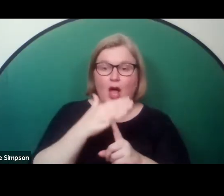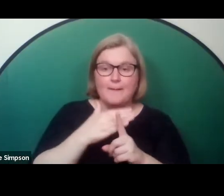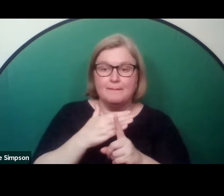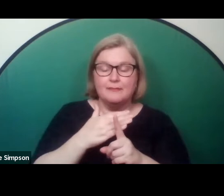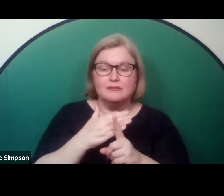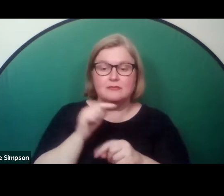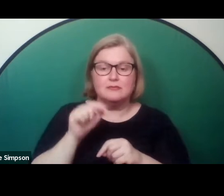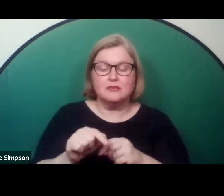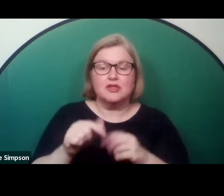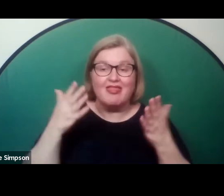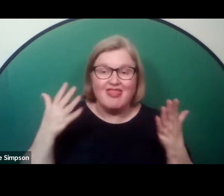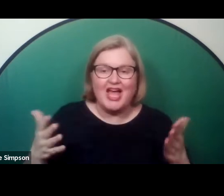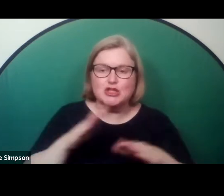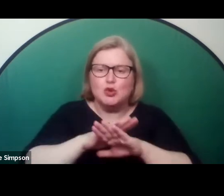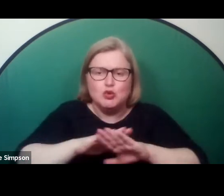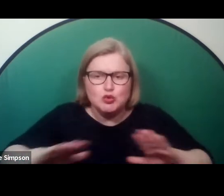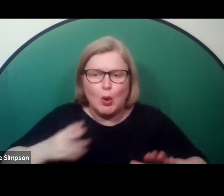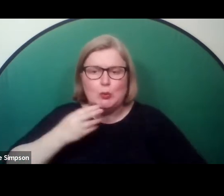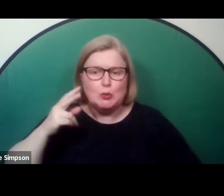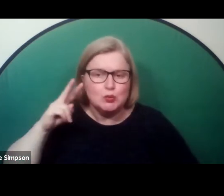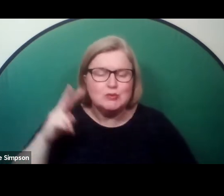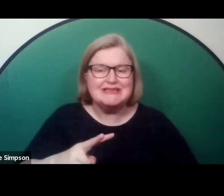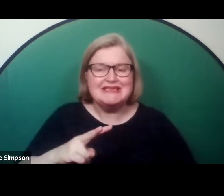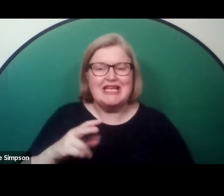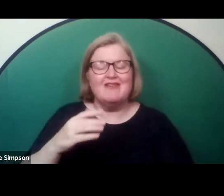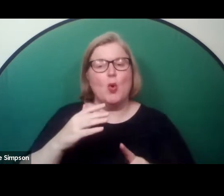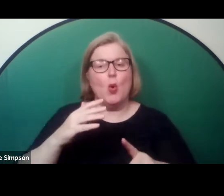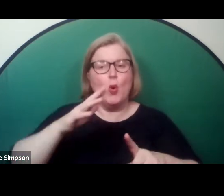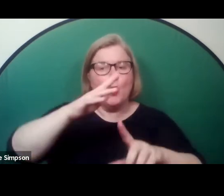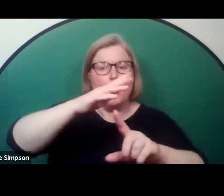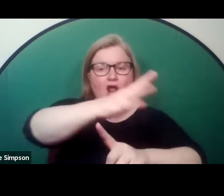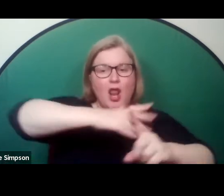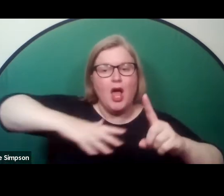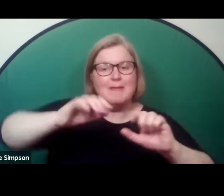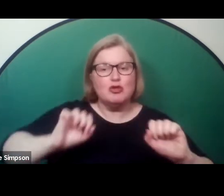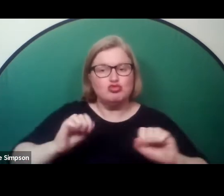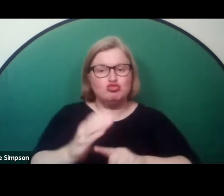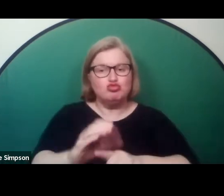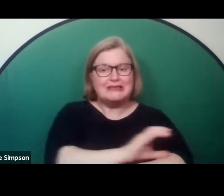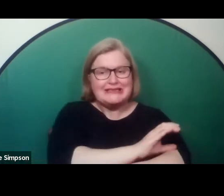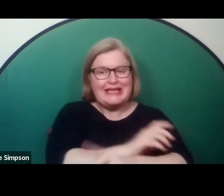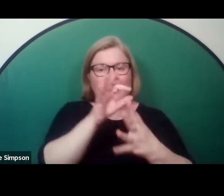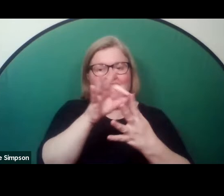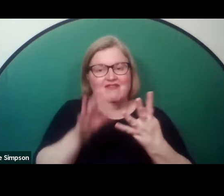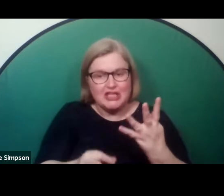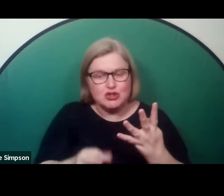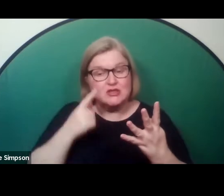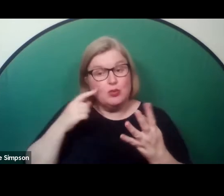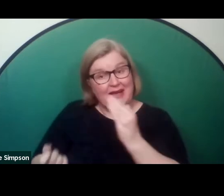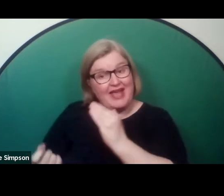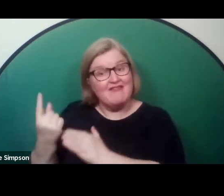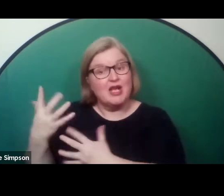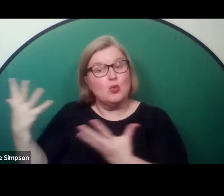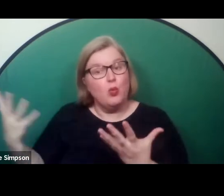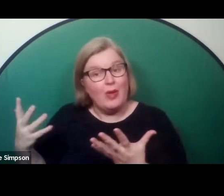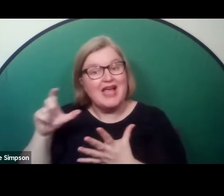inclusive design is currently an untapped resource for climate resilient futures, and we'll be using our side event at COP, which will be on the 11th of